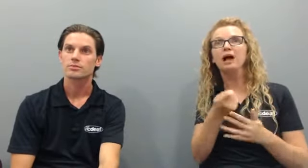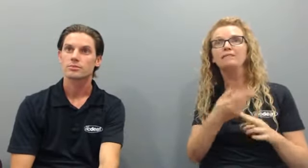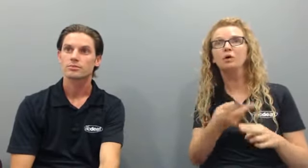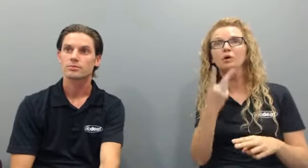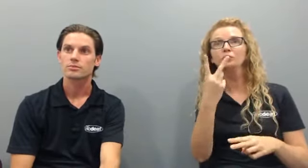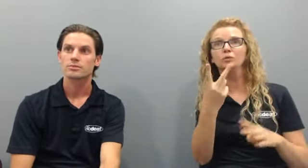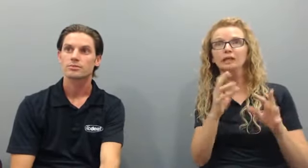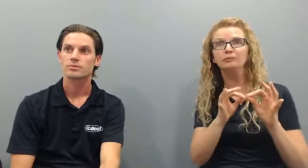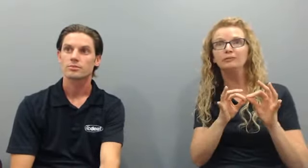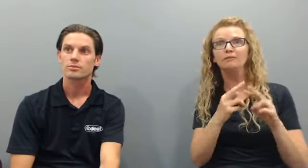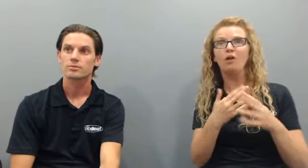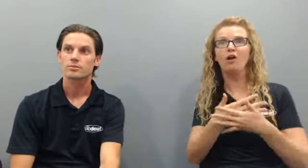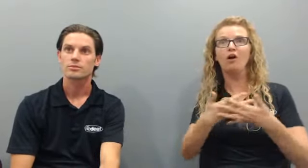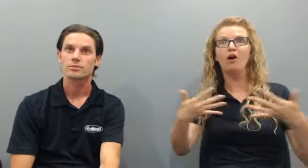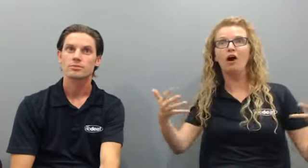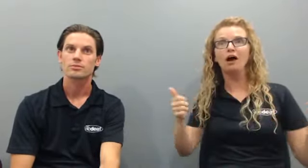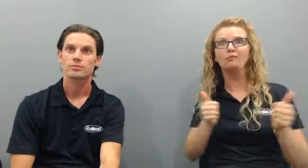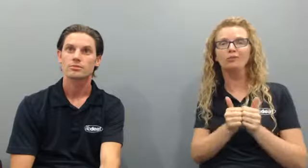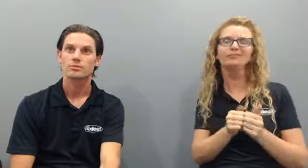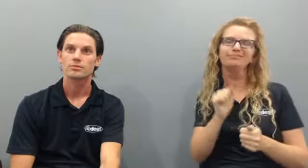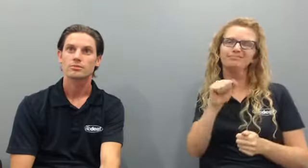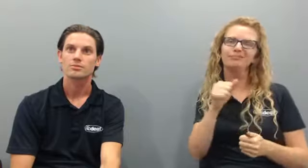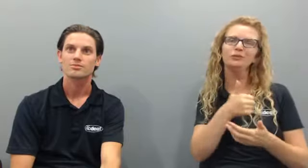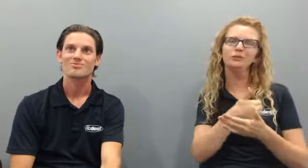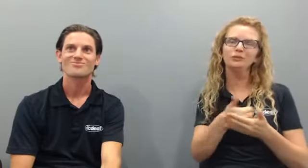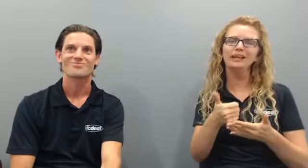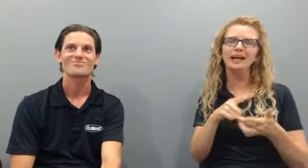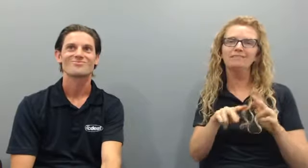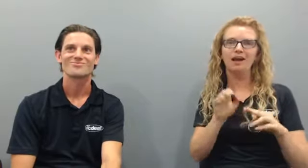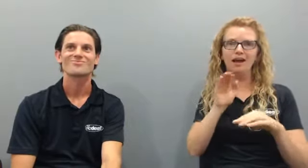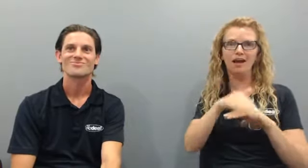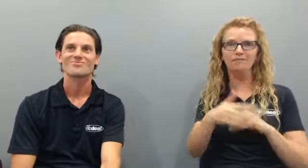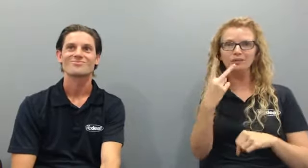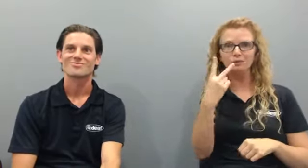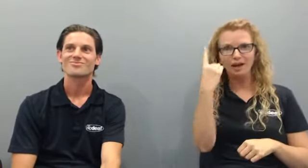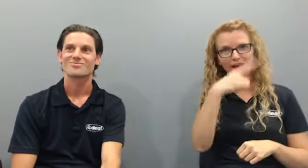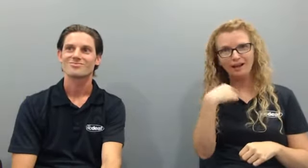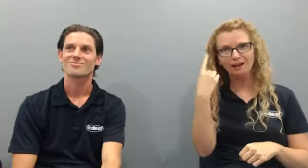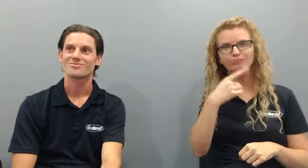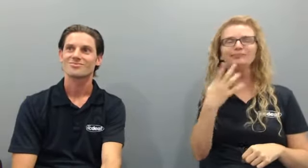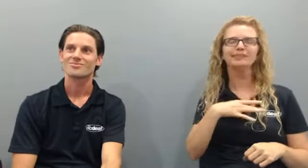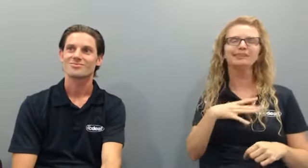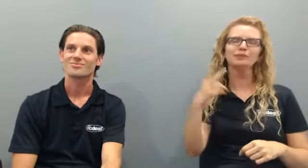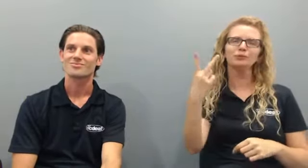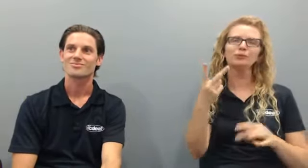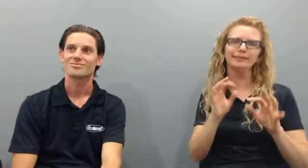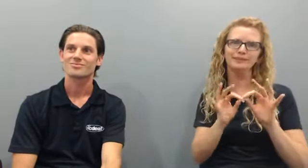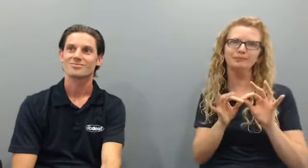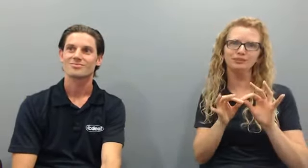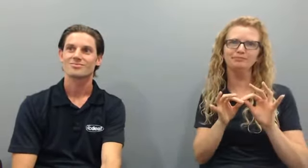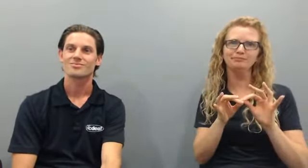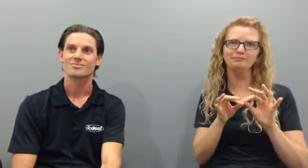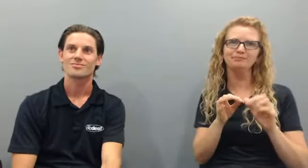agency, do I have to pay for 2 interpreters for a long appointment? Yes, you do. If it's over 2 hours, you will need 2